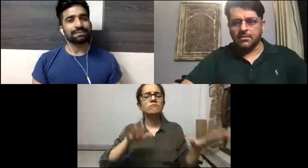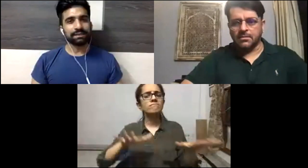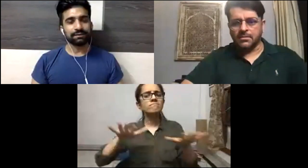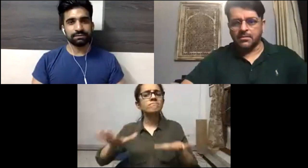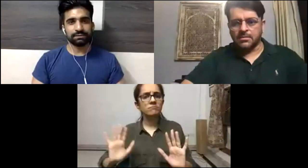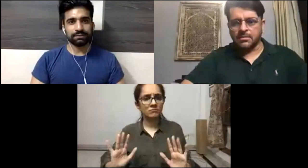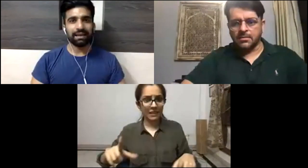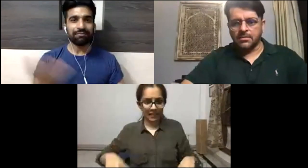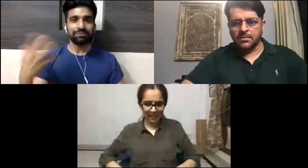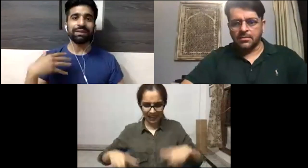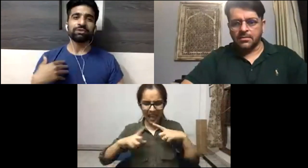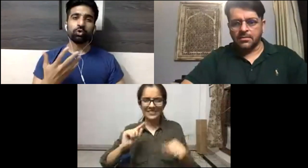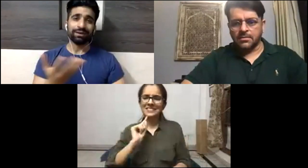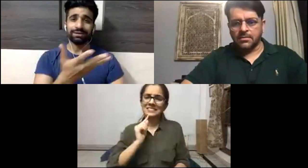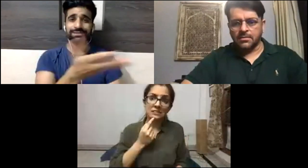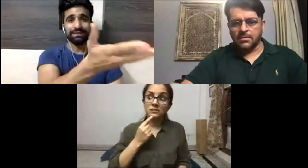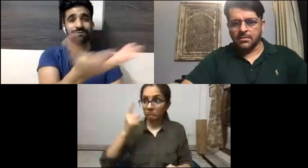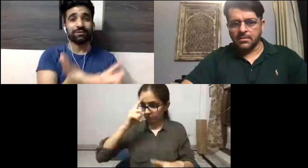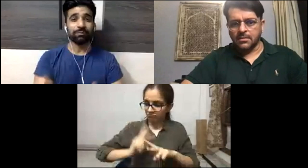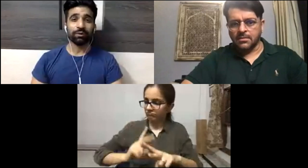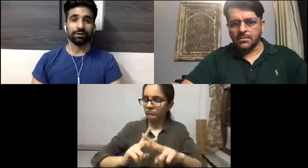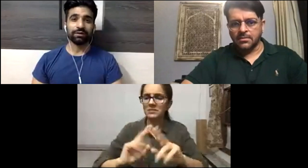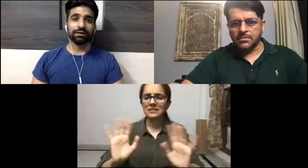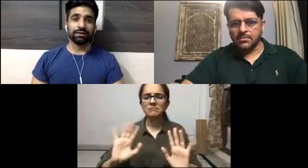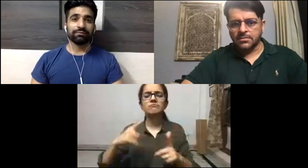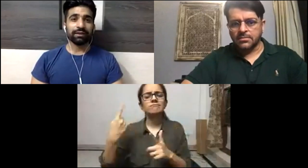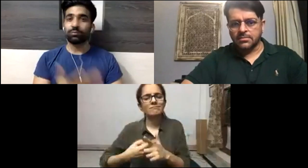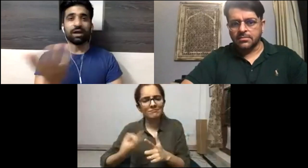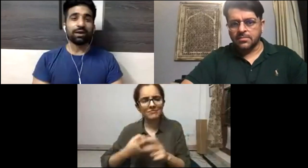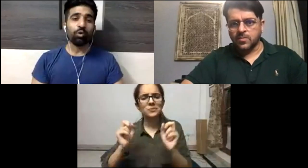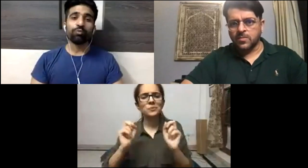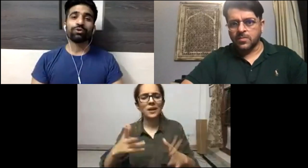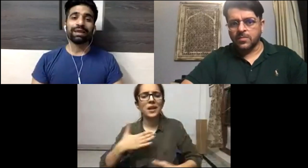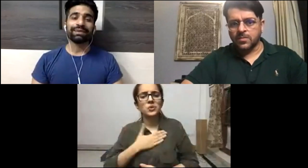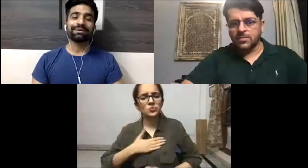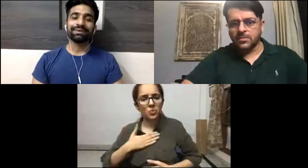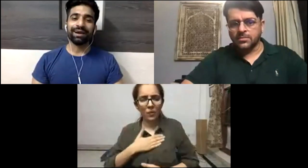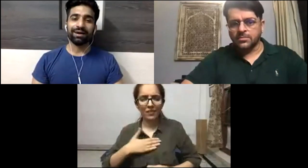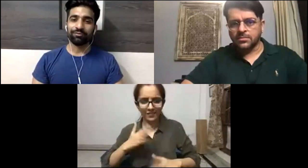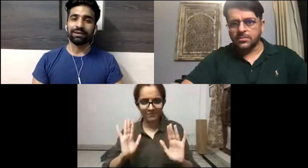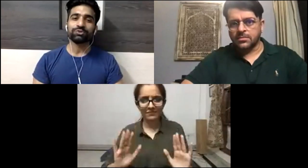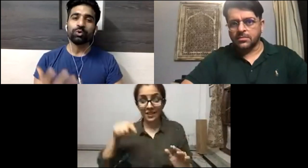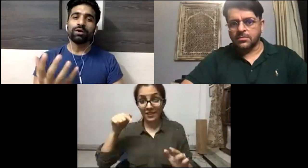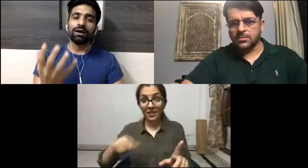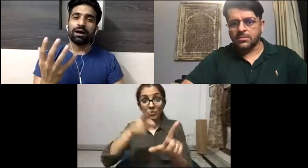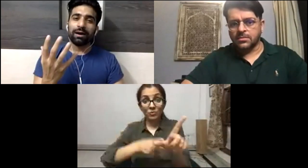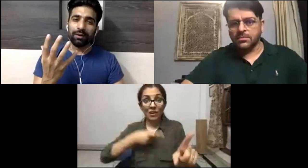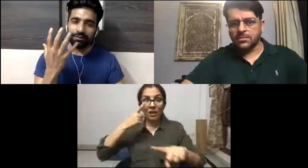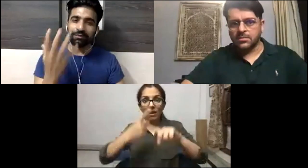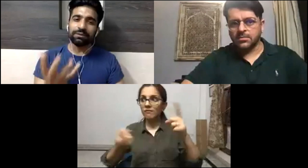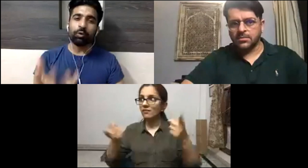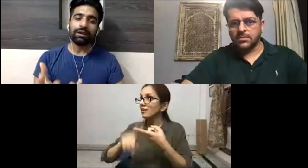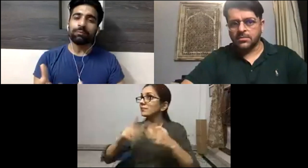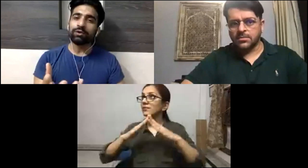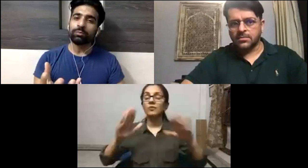that serious. Life is playing joke at us at this very moment. Freaking, we are at home for like year and a half, right? So